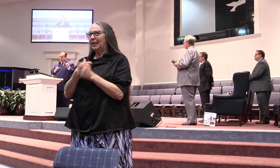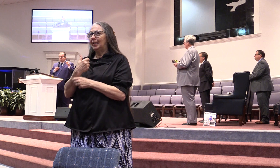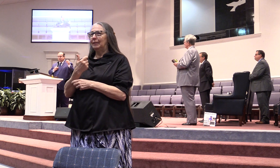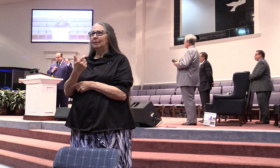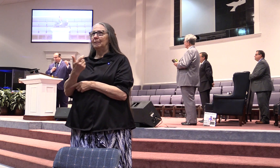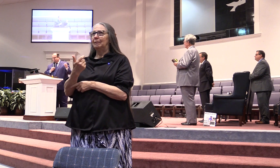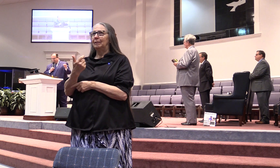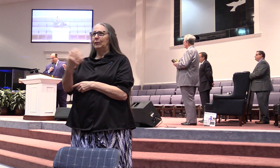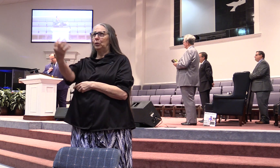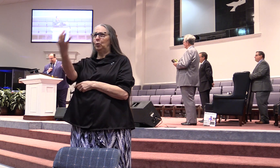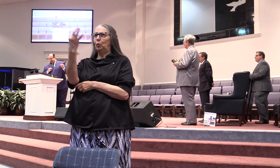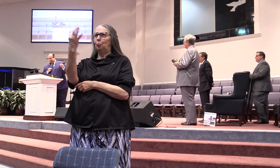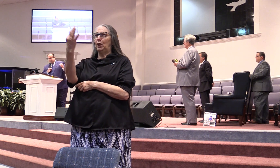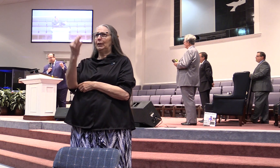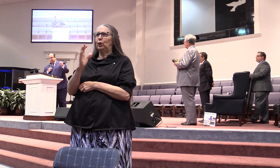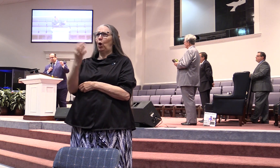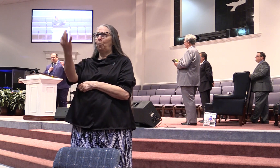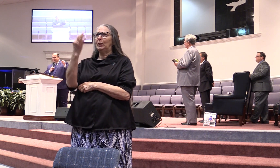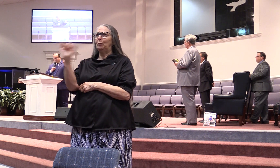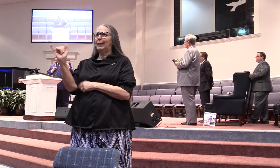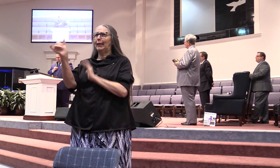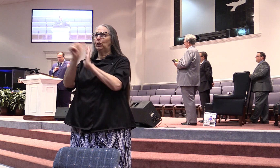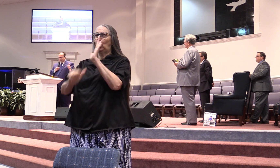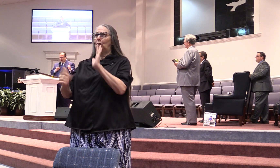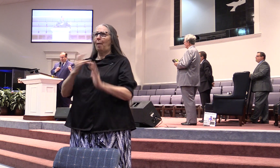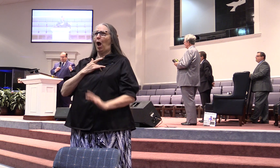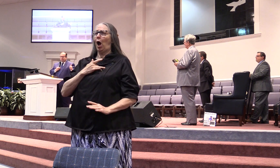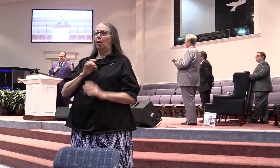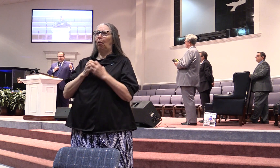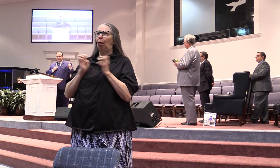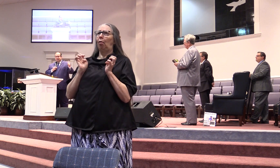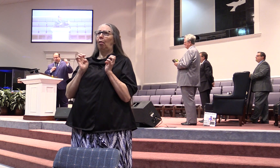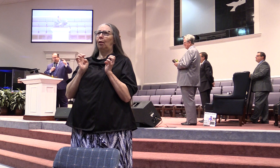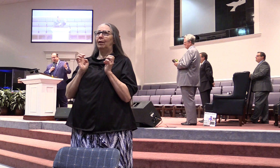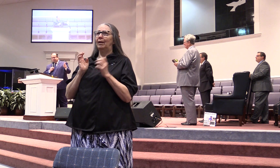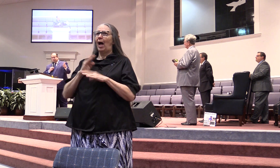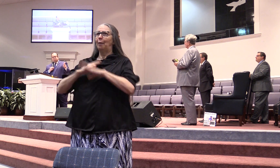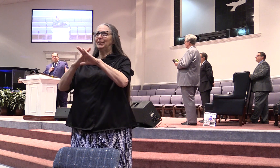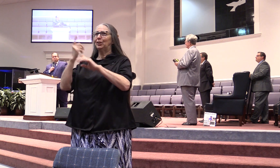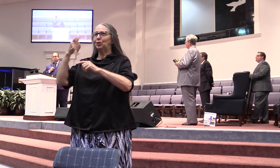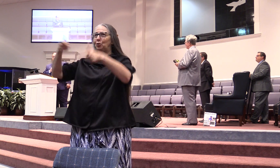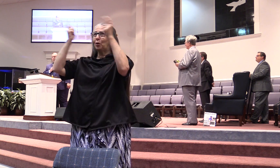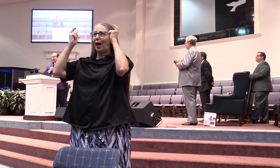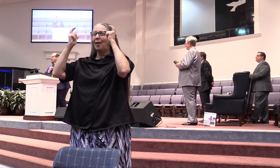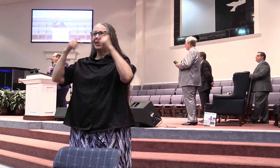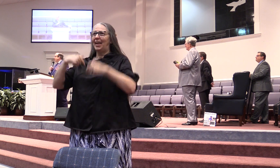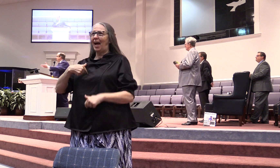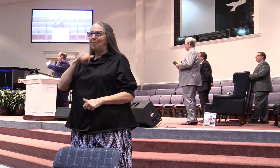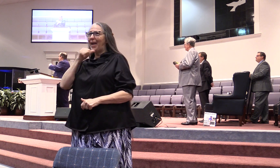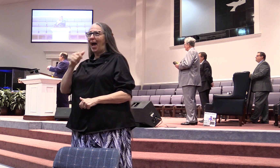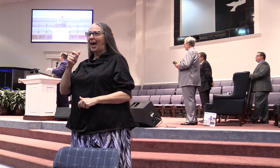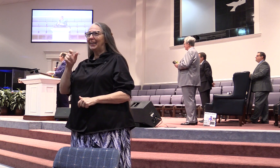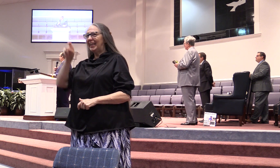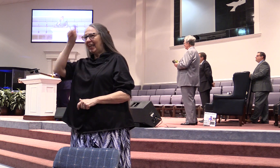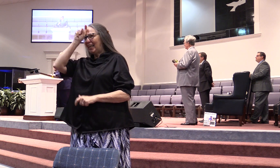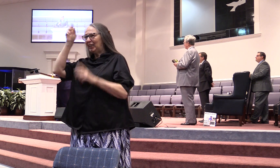when you did surgery on me with obstacles to a crown, and I'm not an Egyptian. And I don't know that any of you